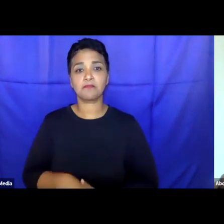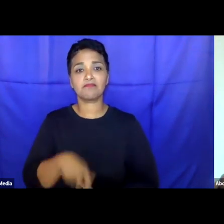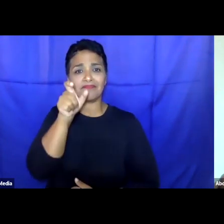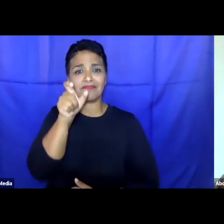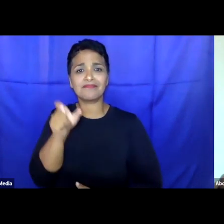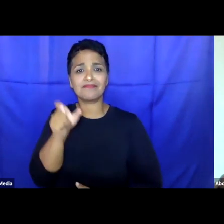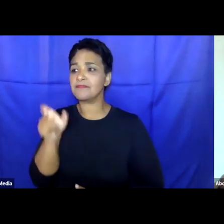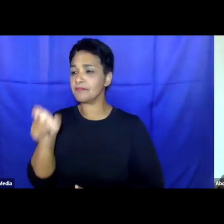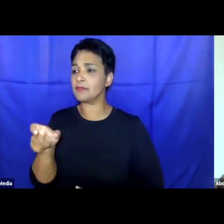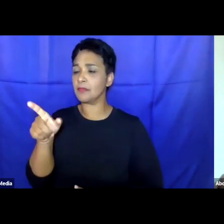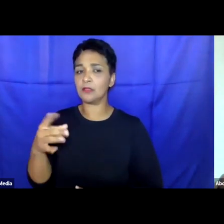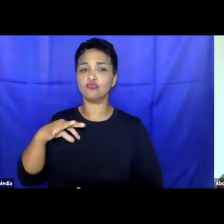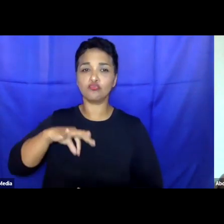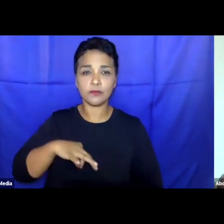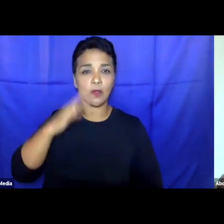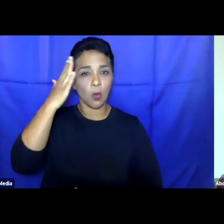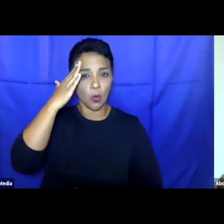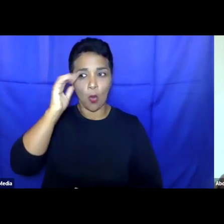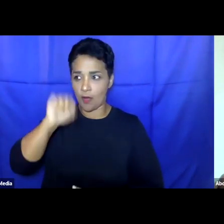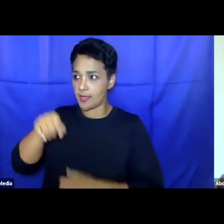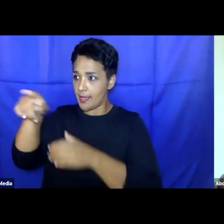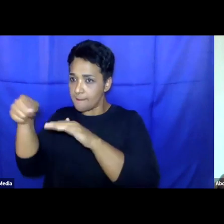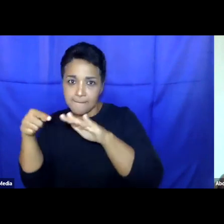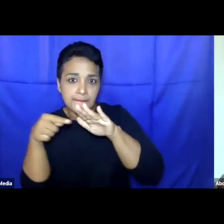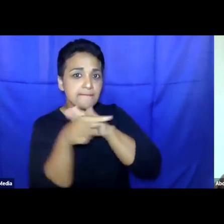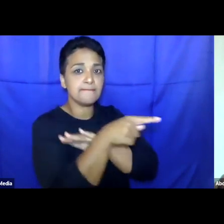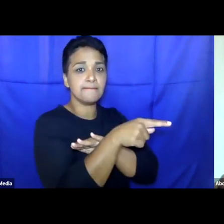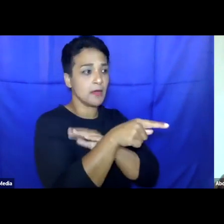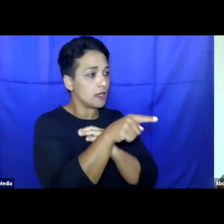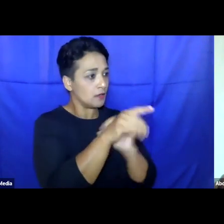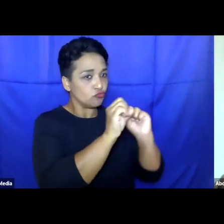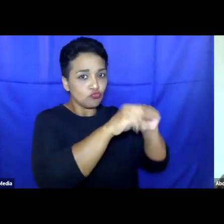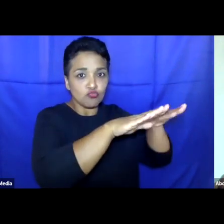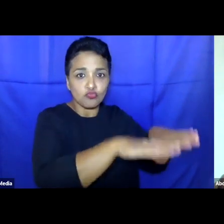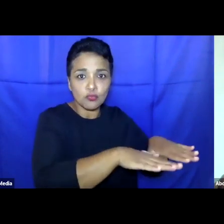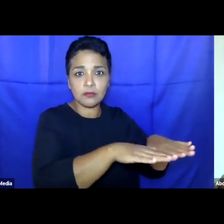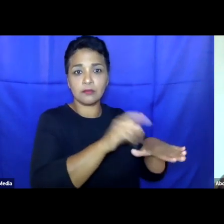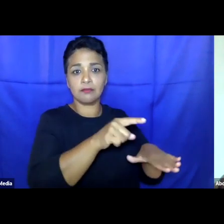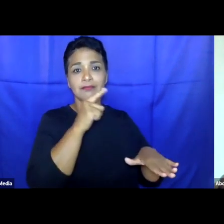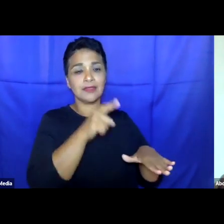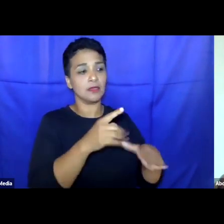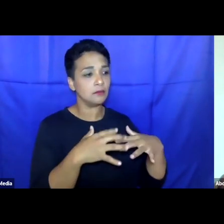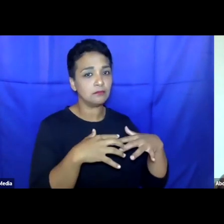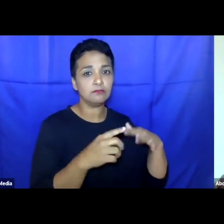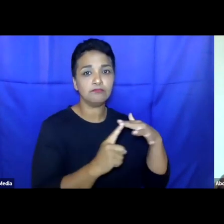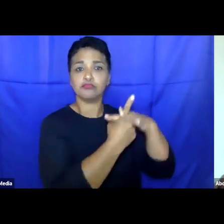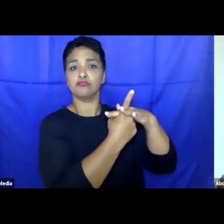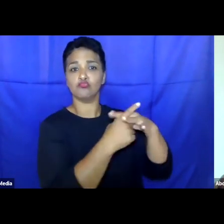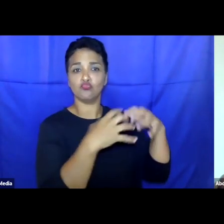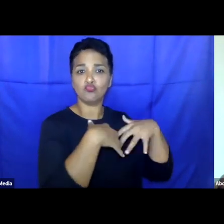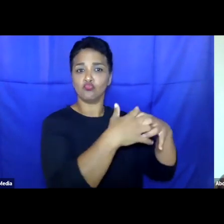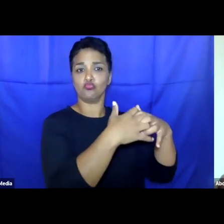resettlement opportunities or created small businesses were the people